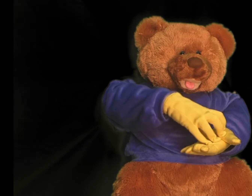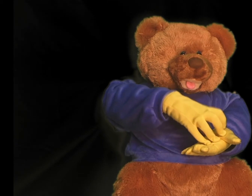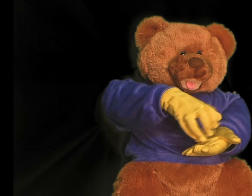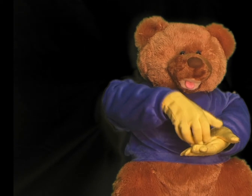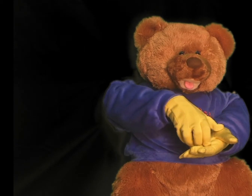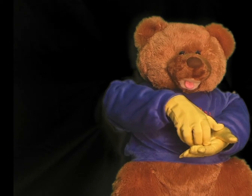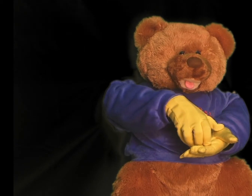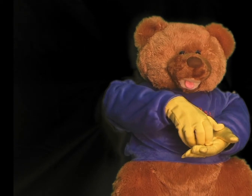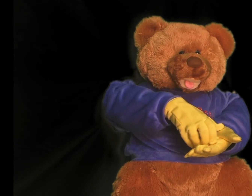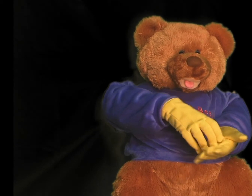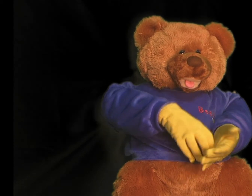Cookies!